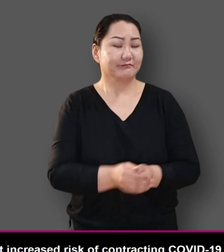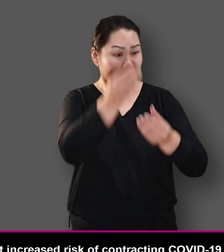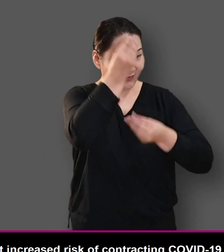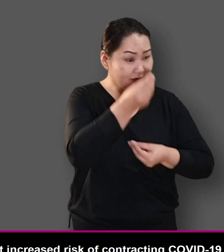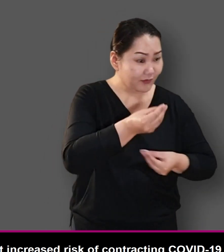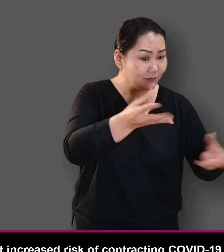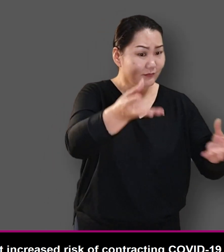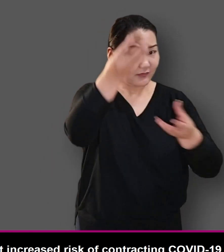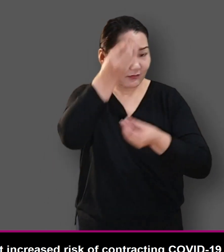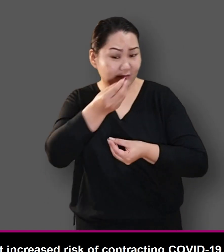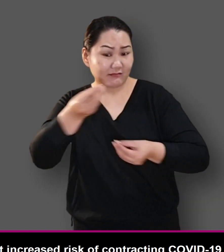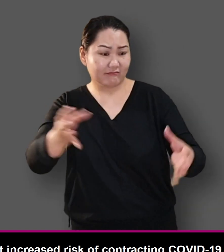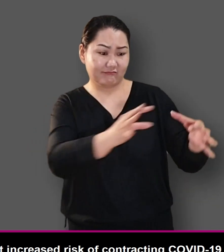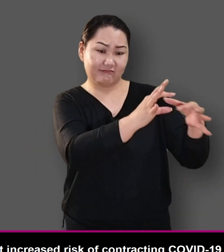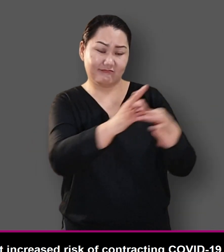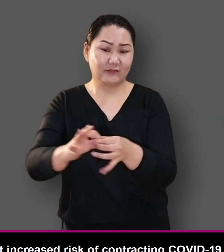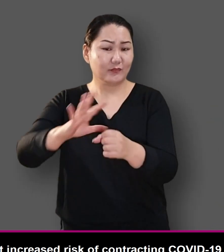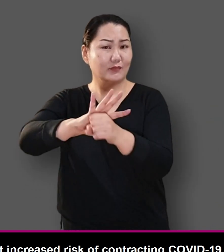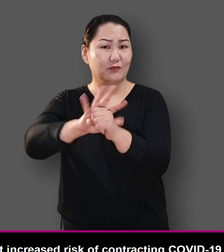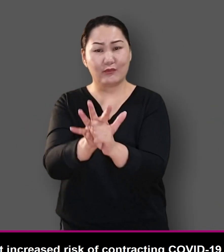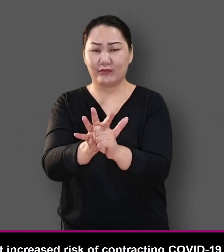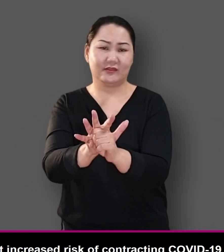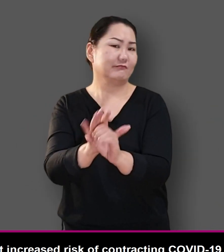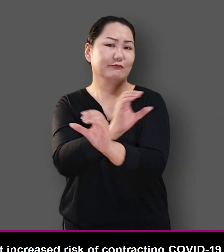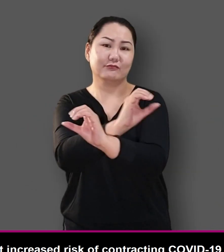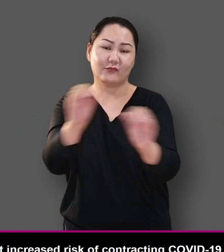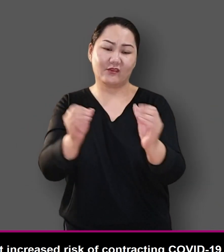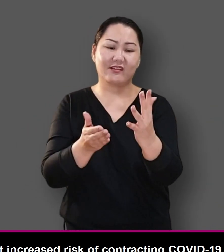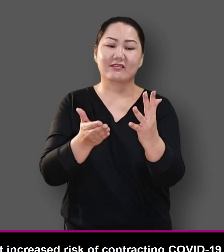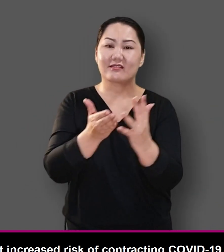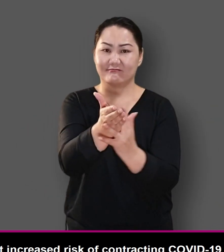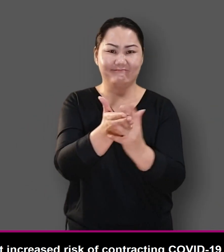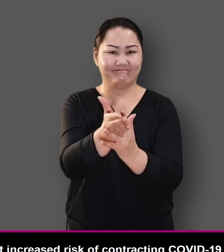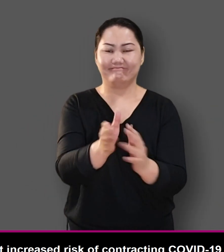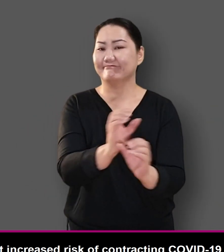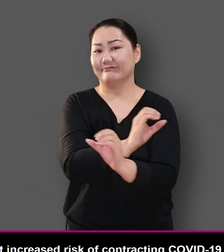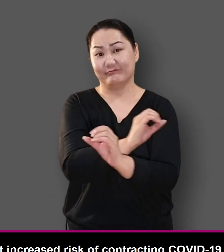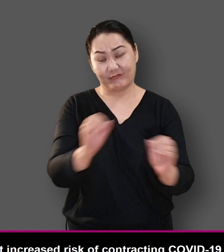Persons with disabilities are also at increased risk of contracting COVID-19